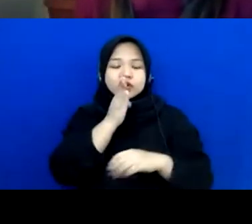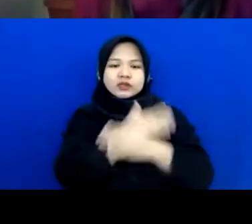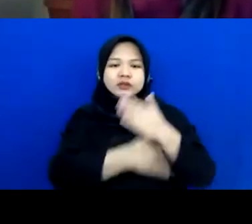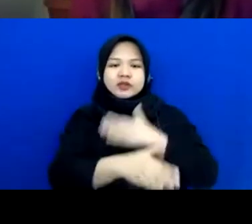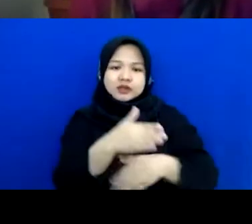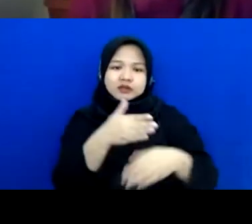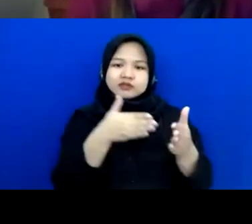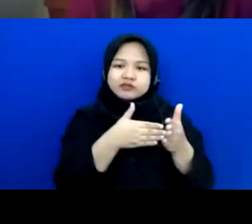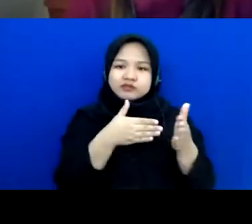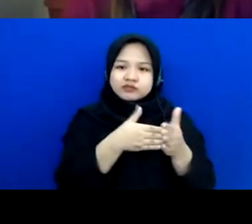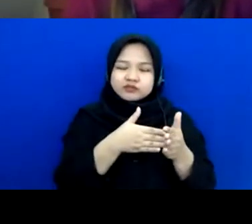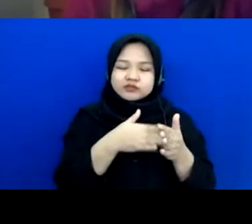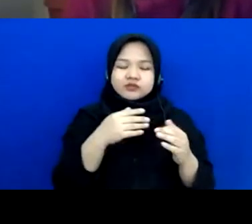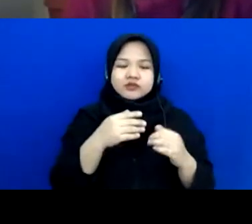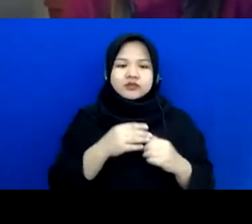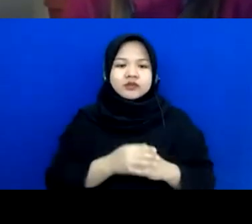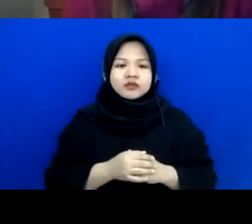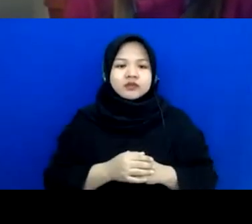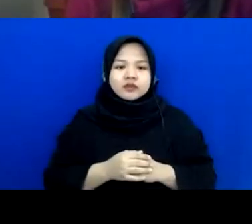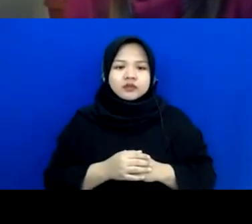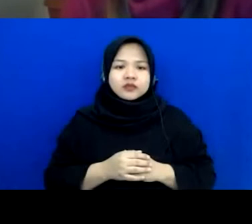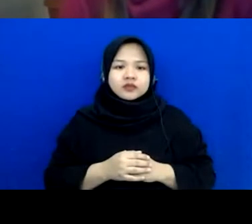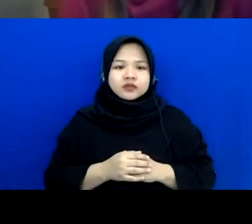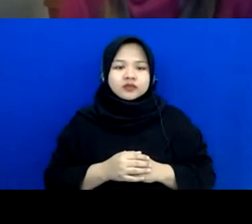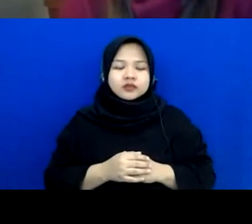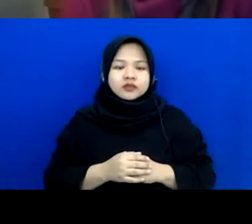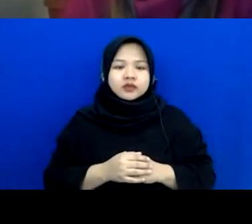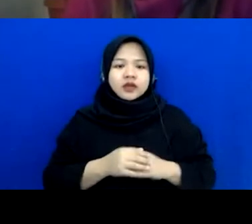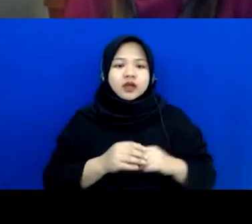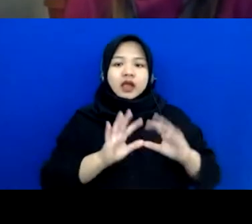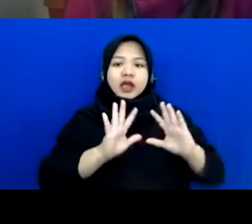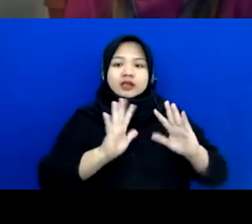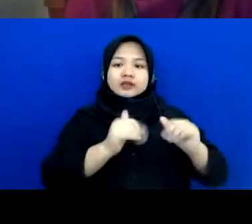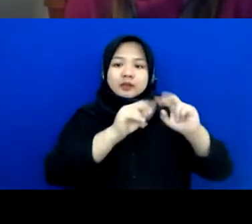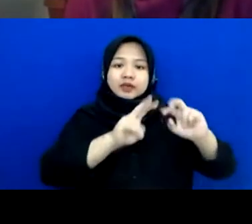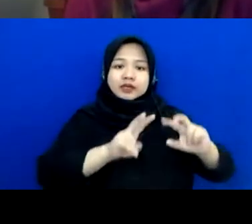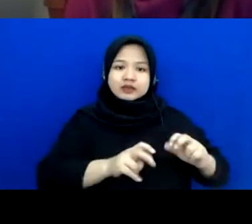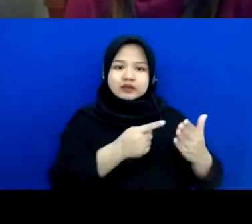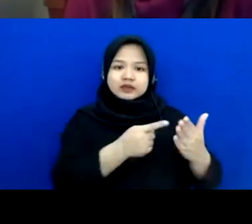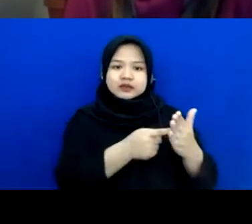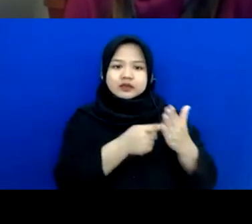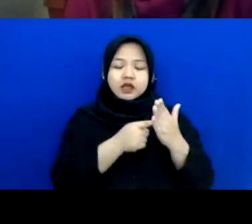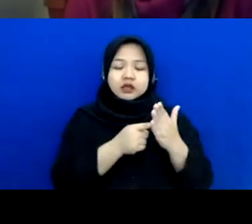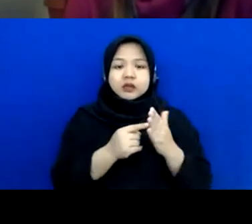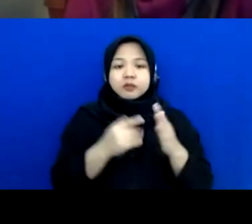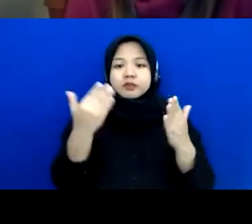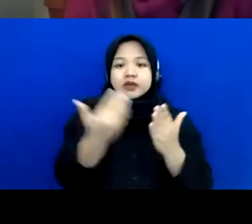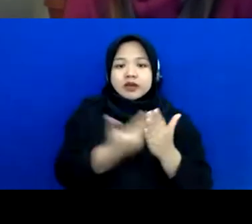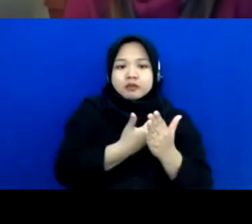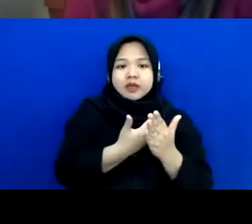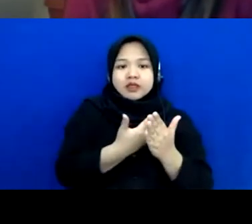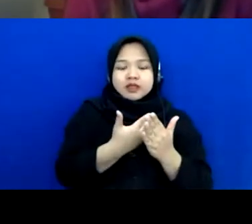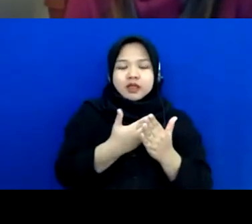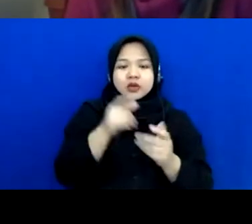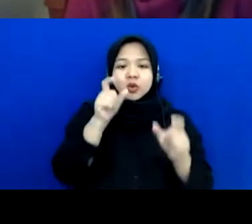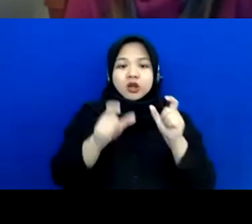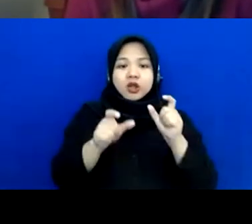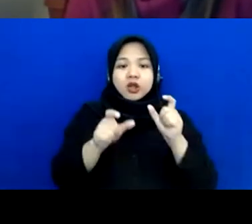Lastly, on this particular finding, studies show, of course, that the GDP of Asia Pacific countries could rise